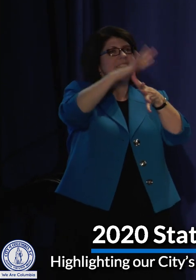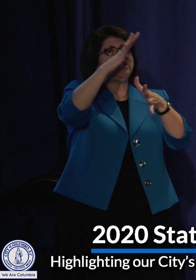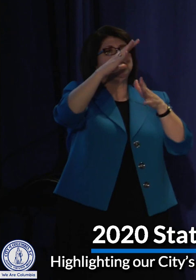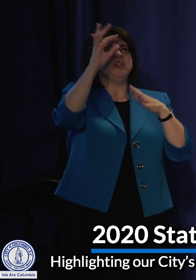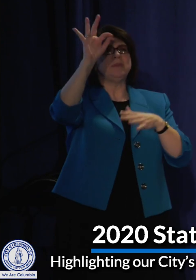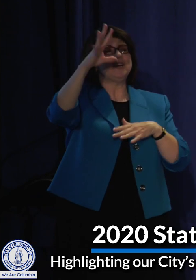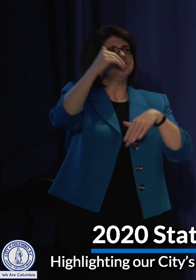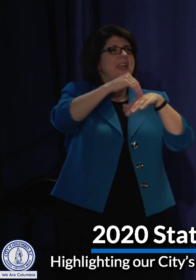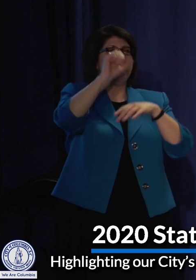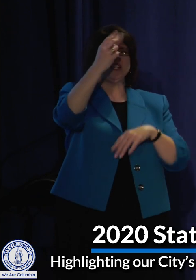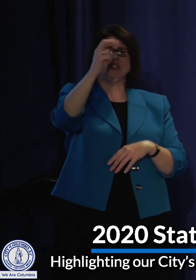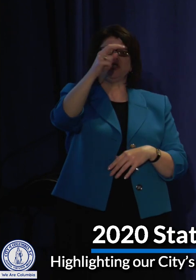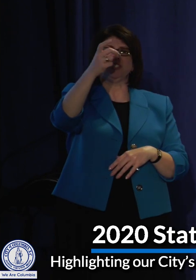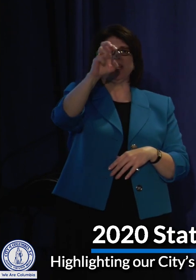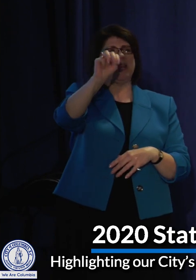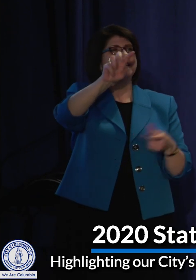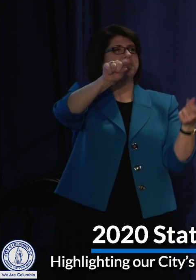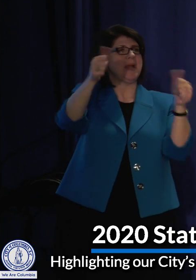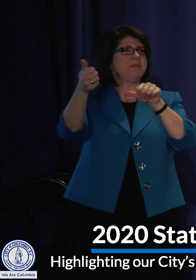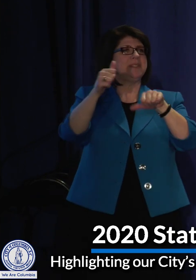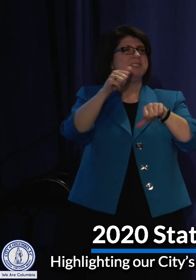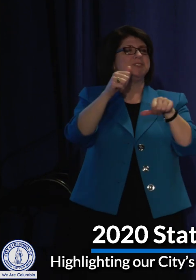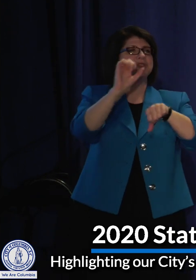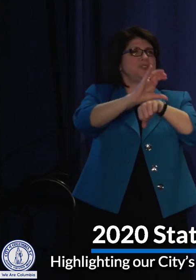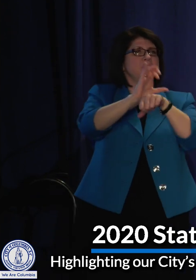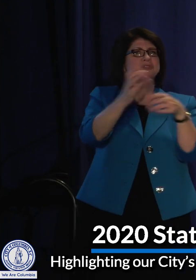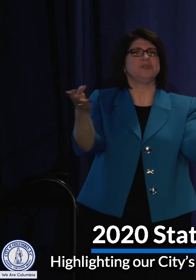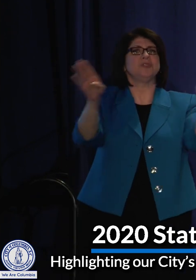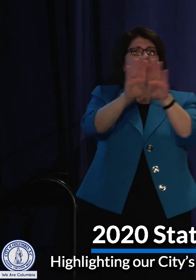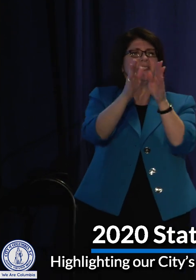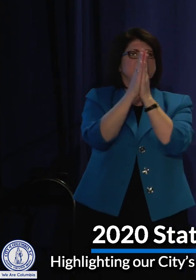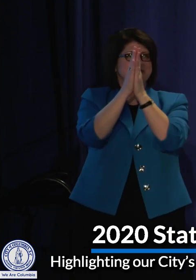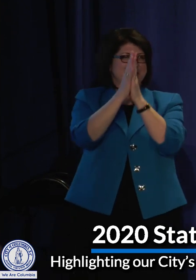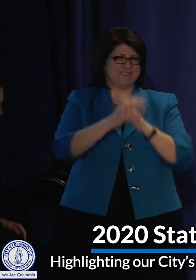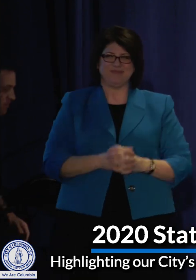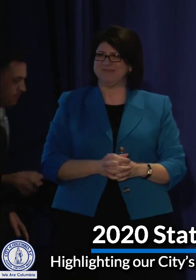Church, and he will offer our benediction.